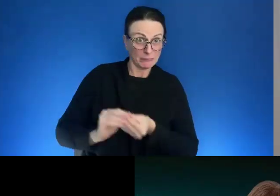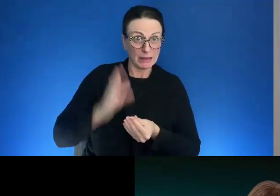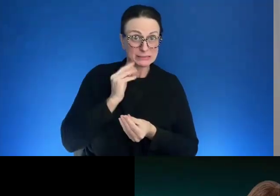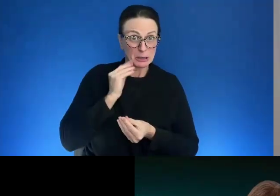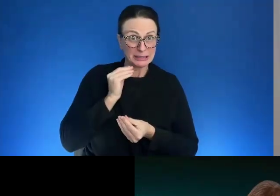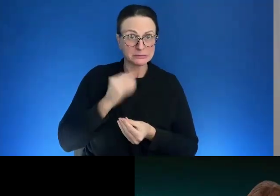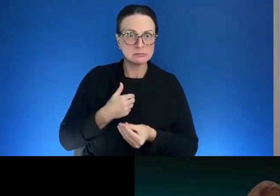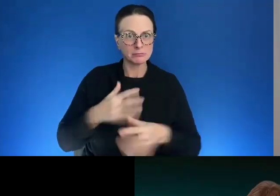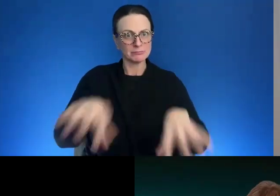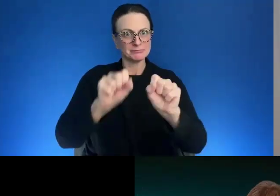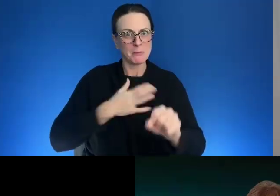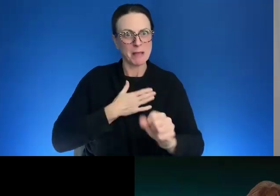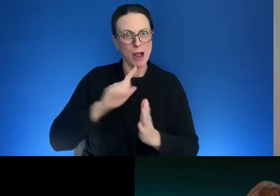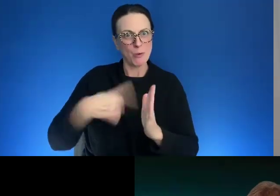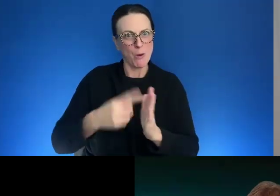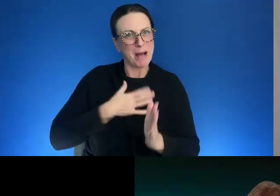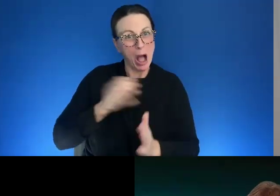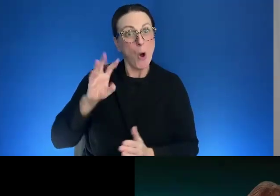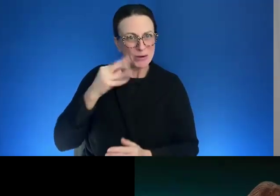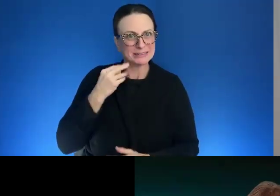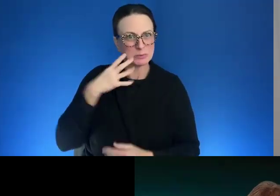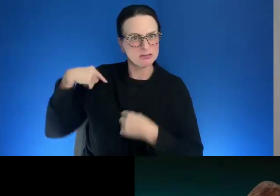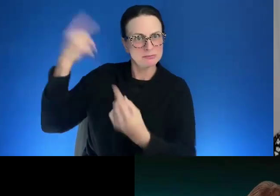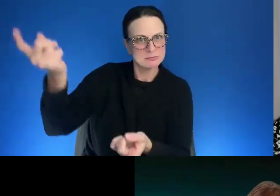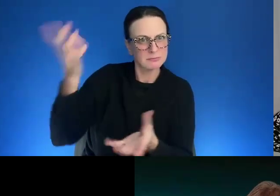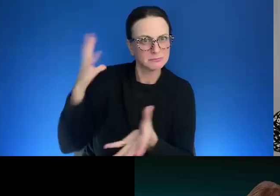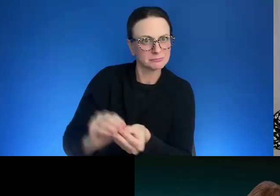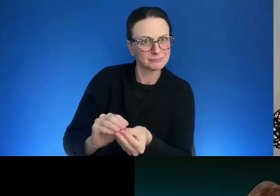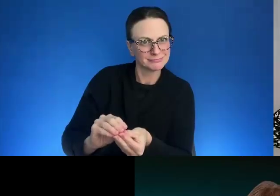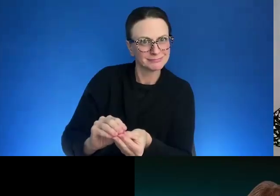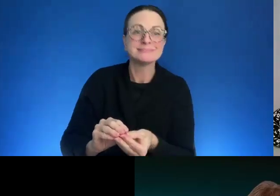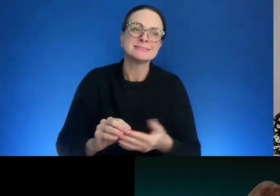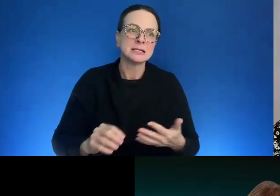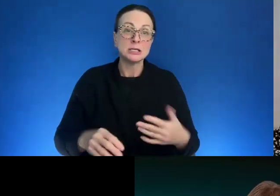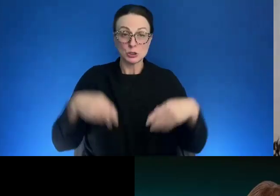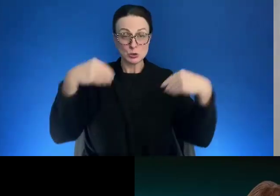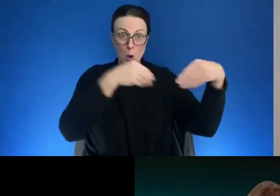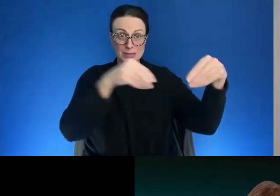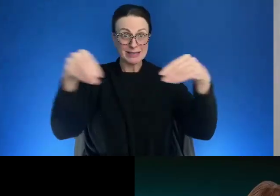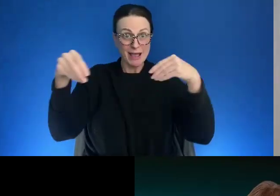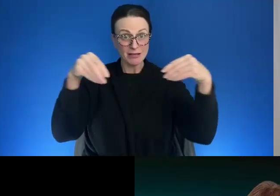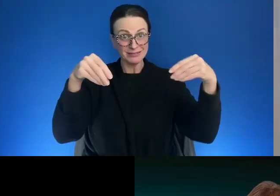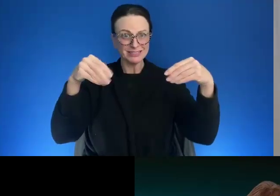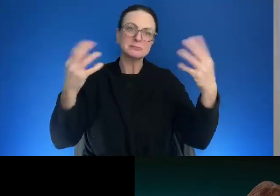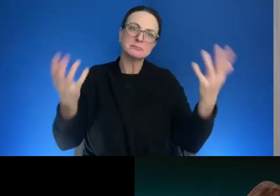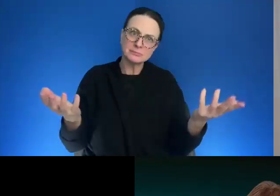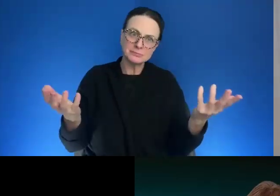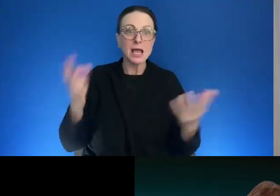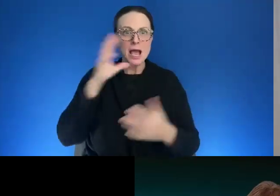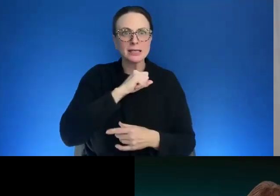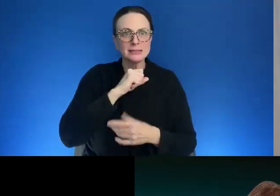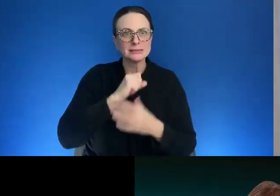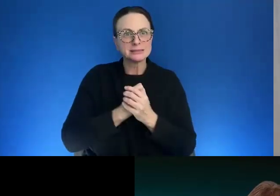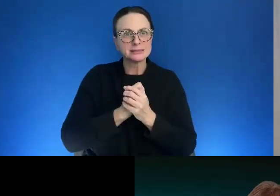Like all of my own experiences helped me do this. So sales, I guess